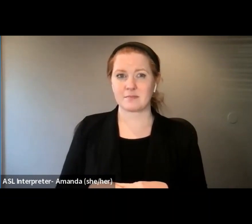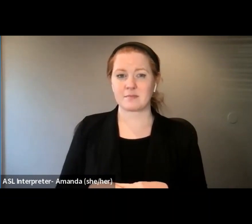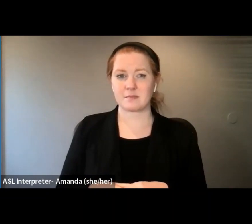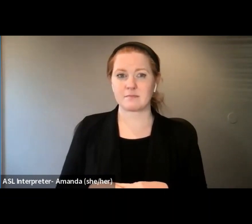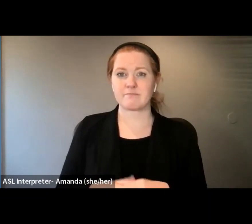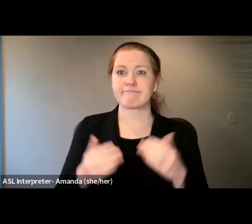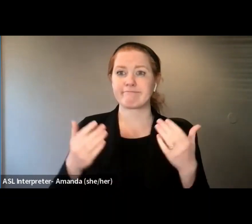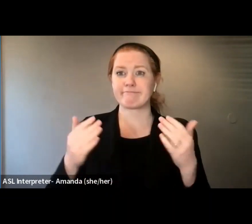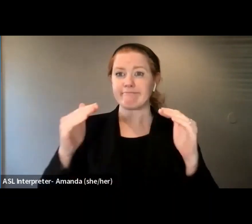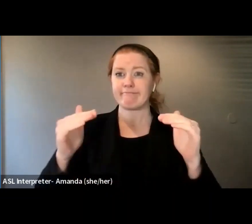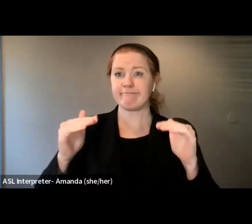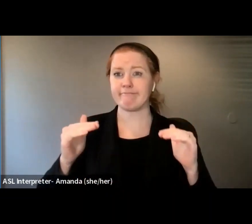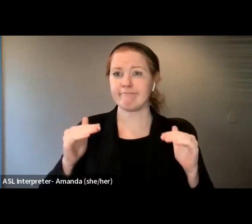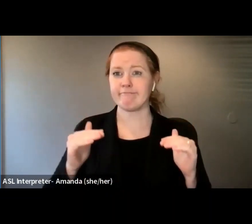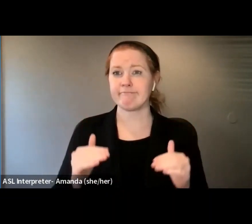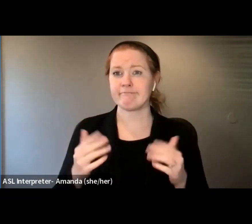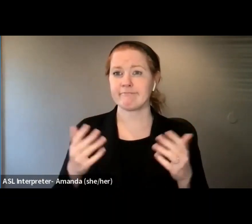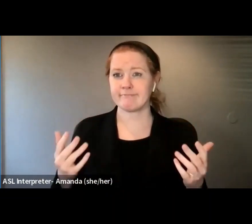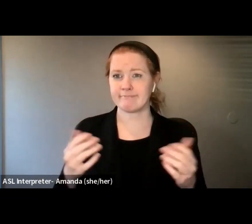Next slide, please.